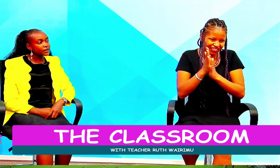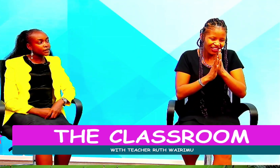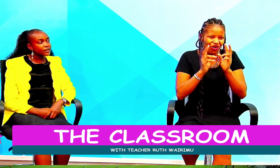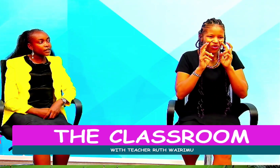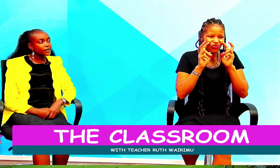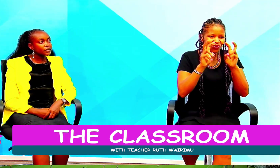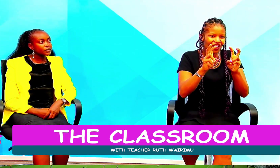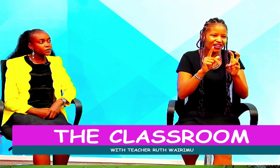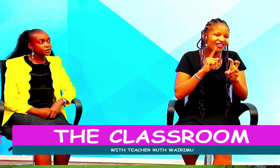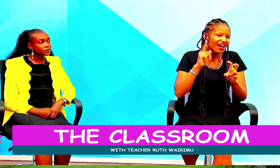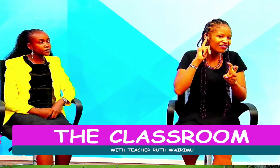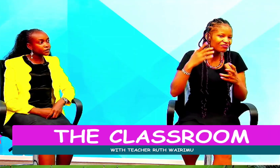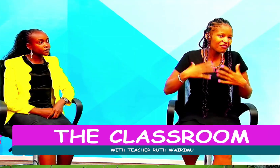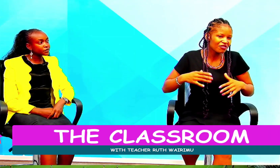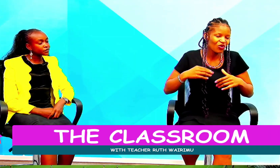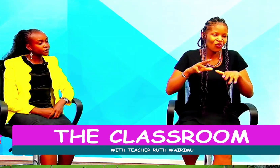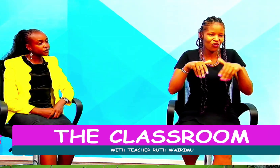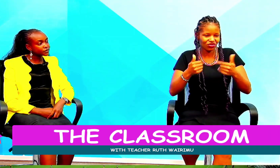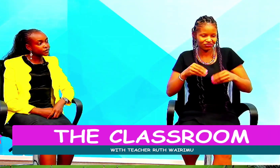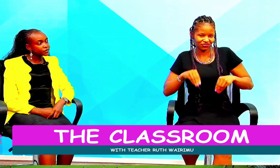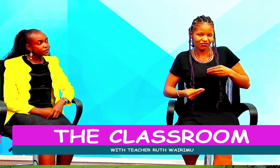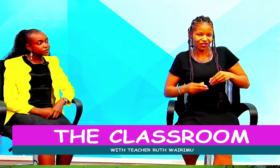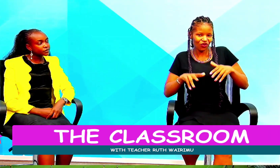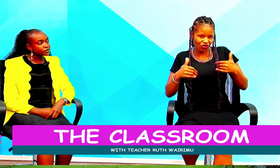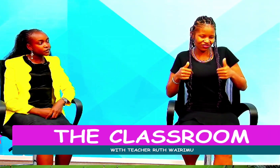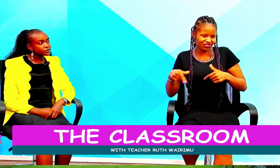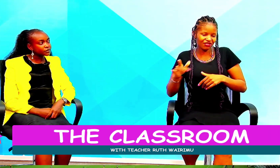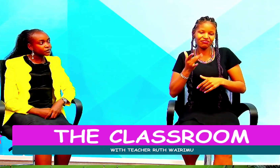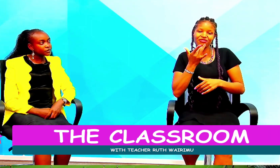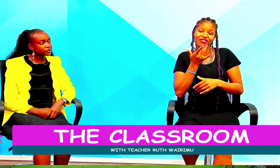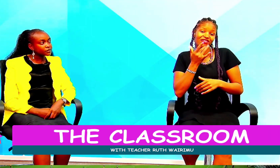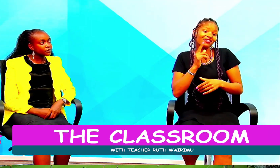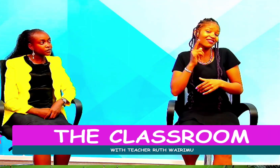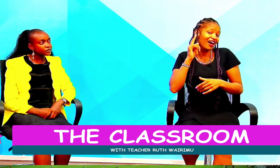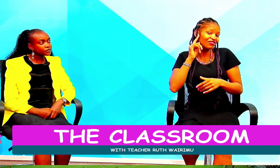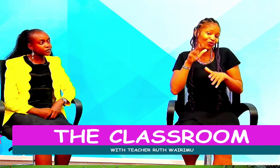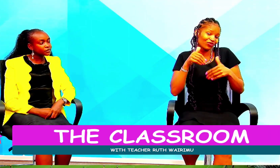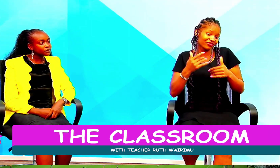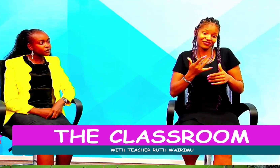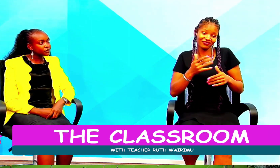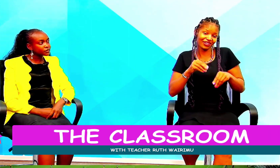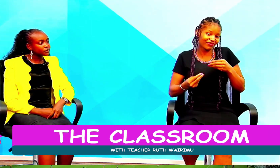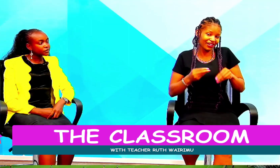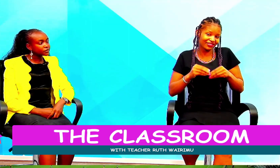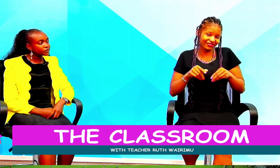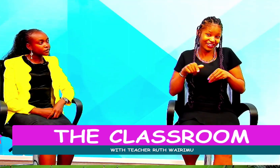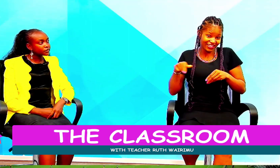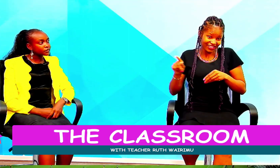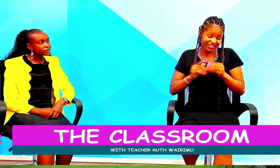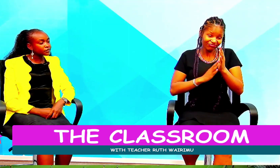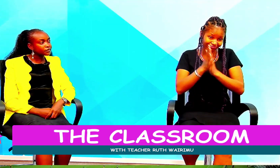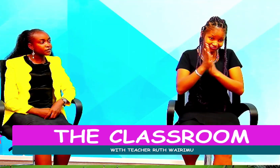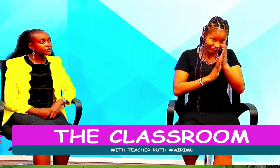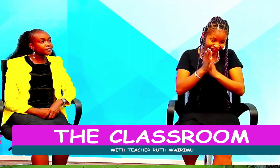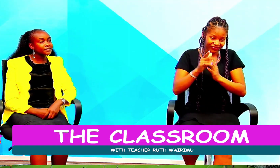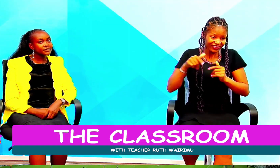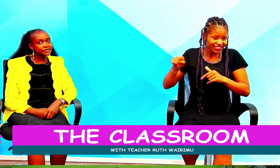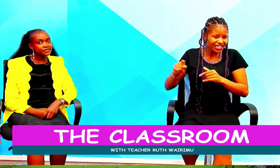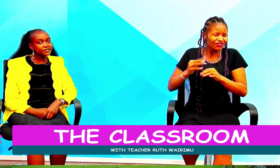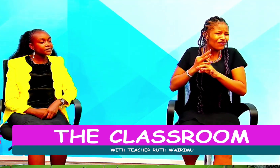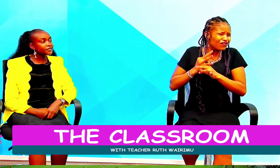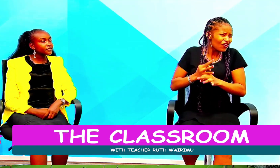it was, what exactly motivated her to learn sign language, what helped motivated her to join the